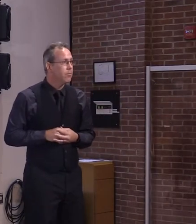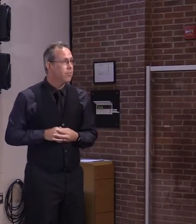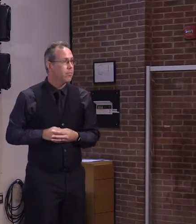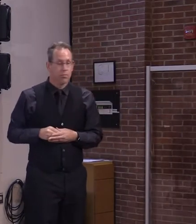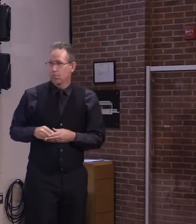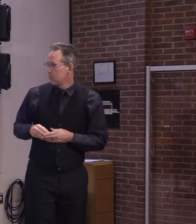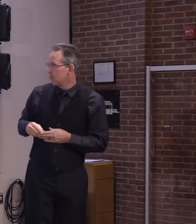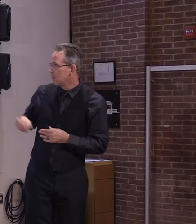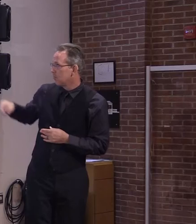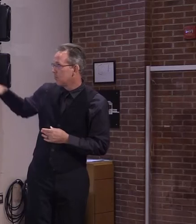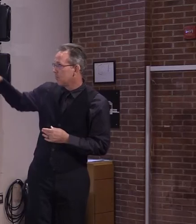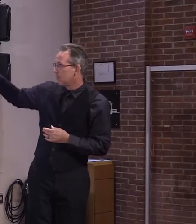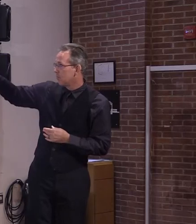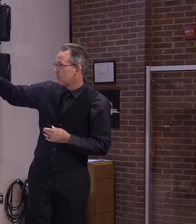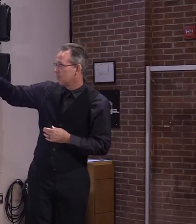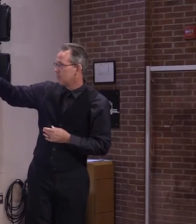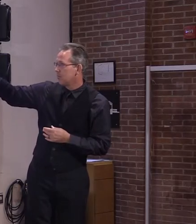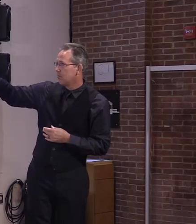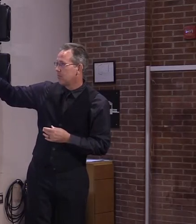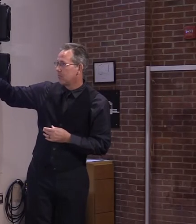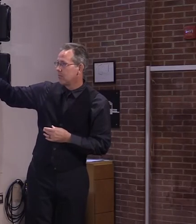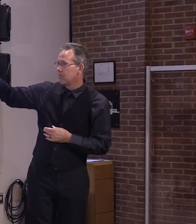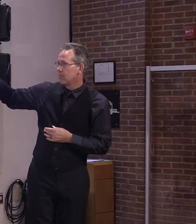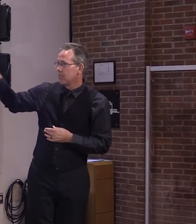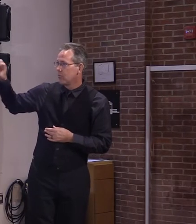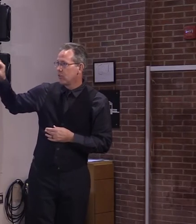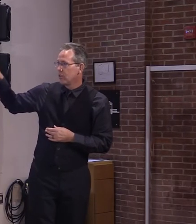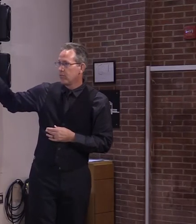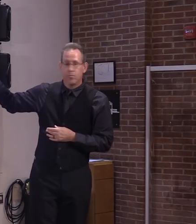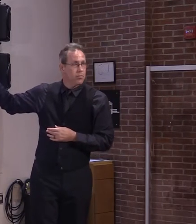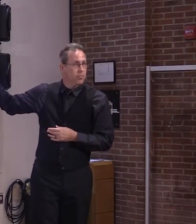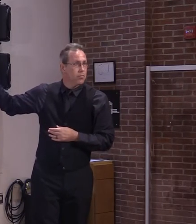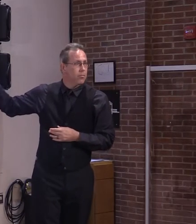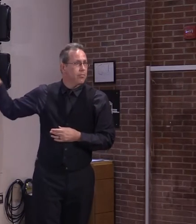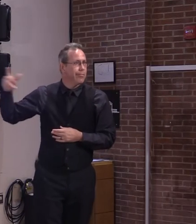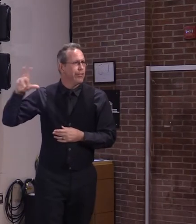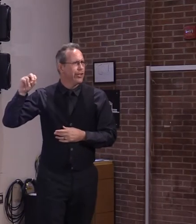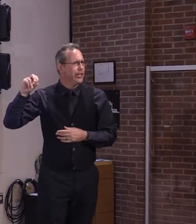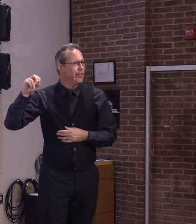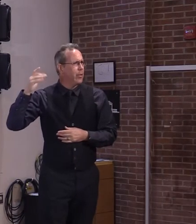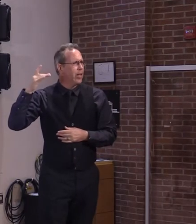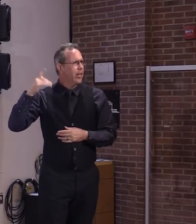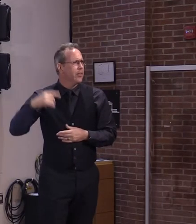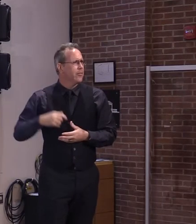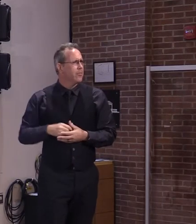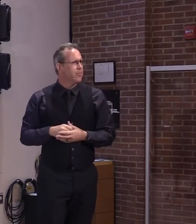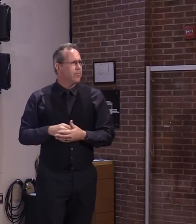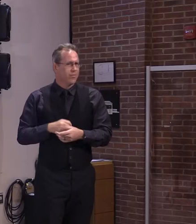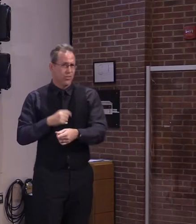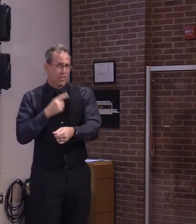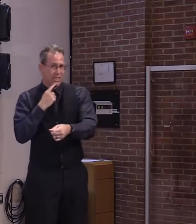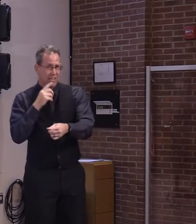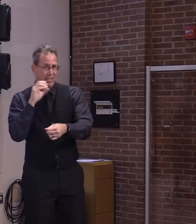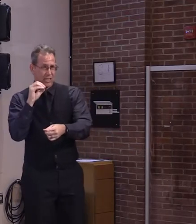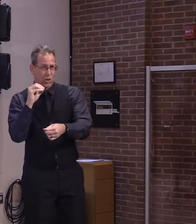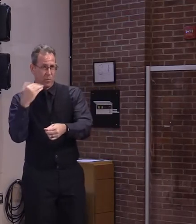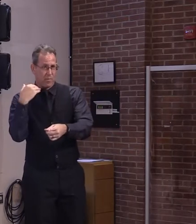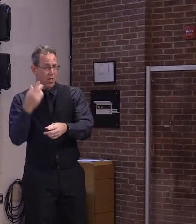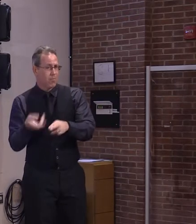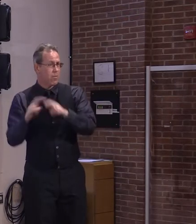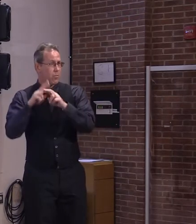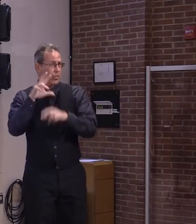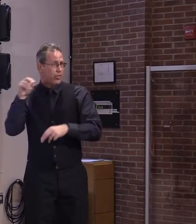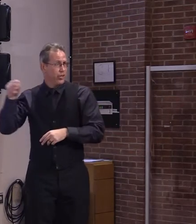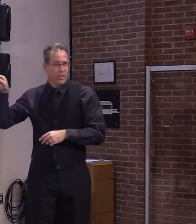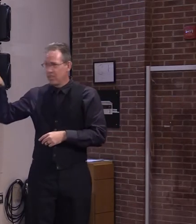I'd have to find a table from further back to know if that has grown as quickly as you said, because I've been watching